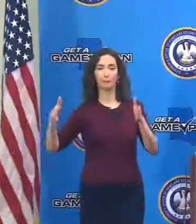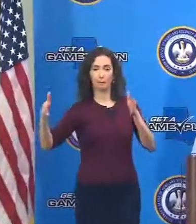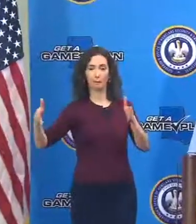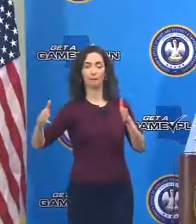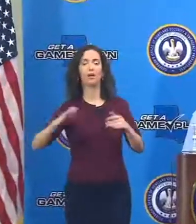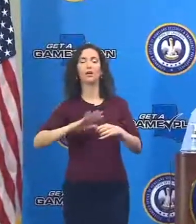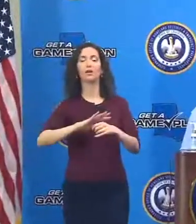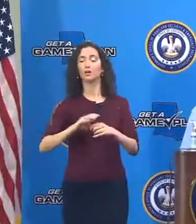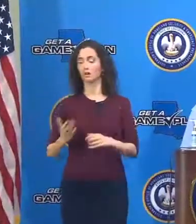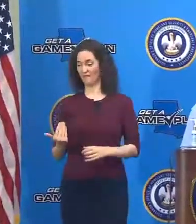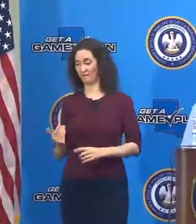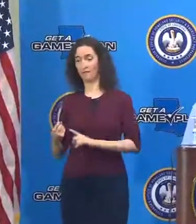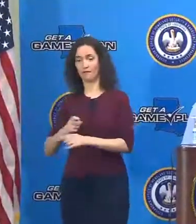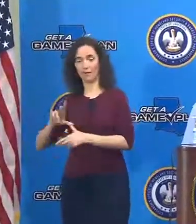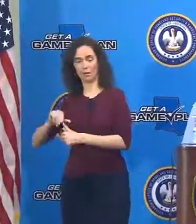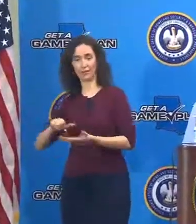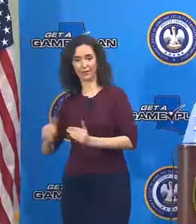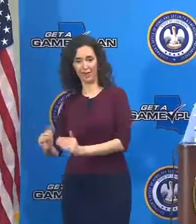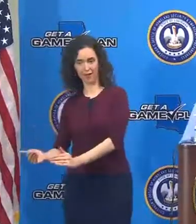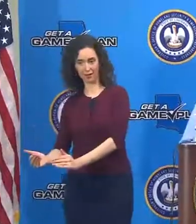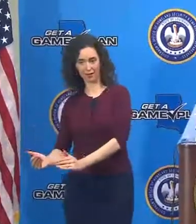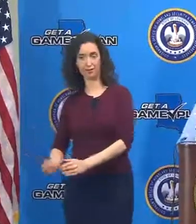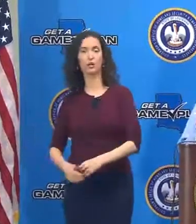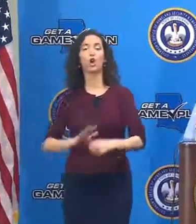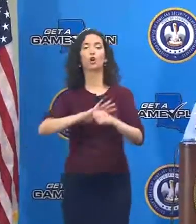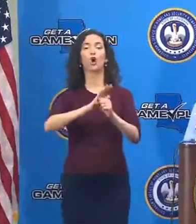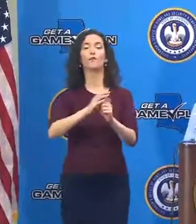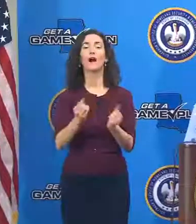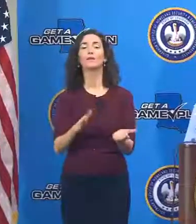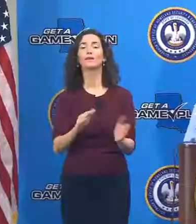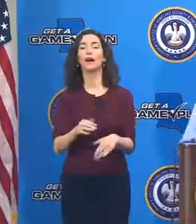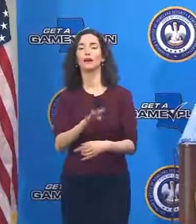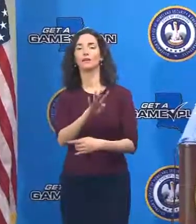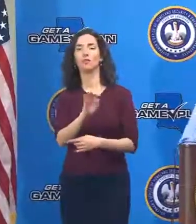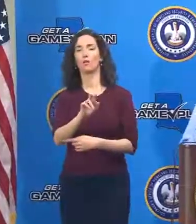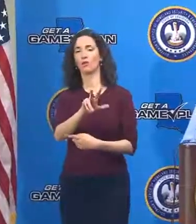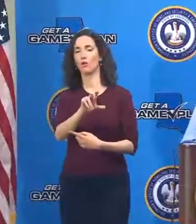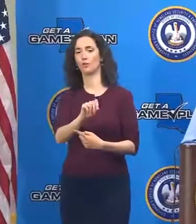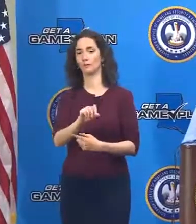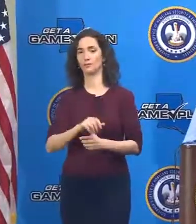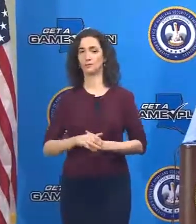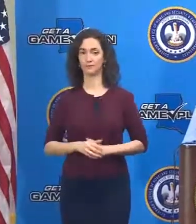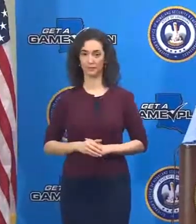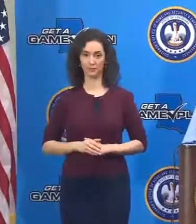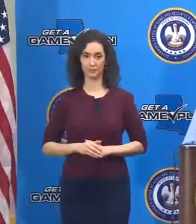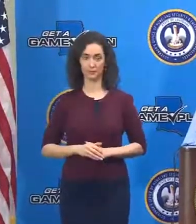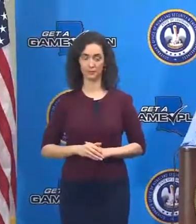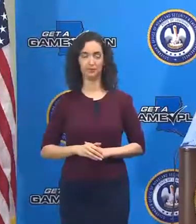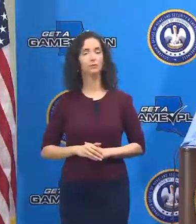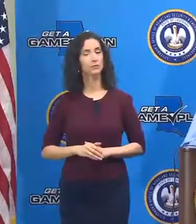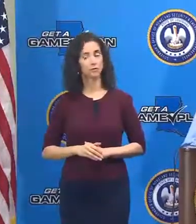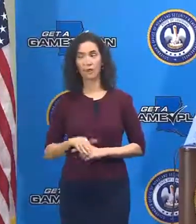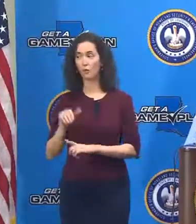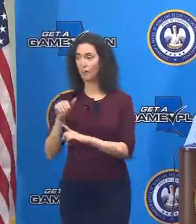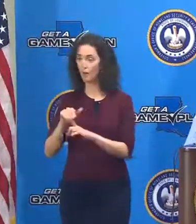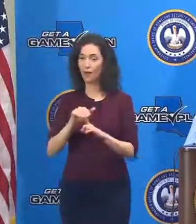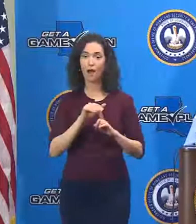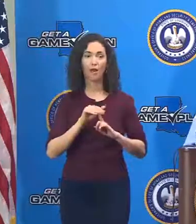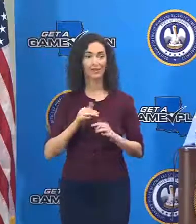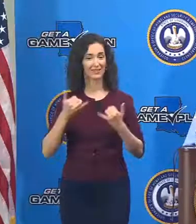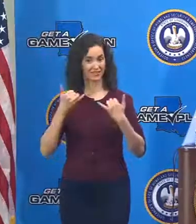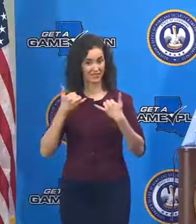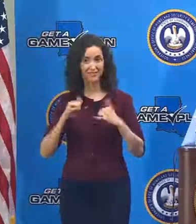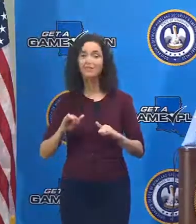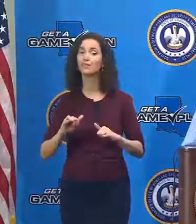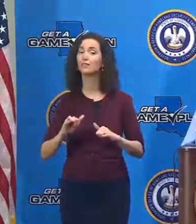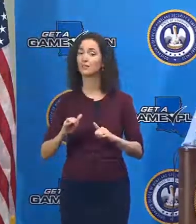related to COVID. And I say just to remind everybody, We are very much in a pandemic. We're very much in the fourth